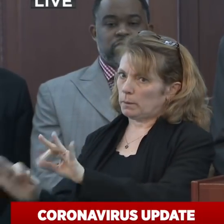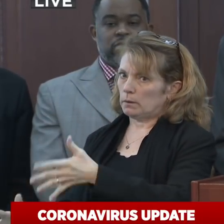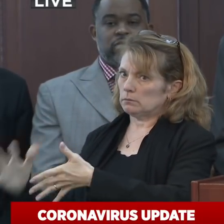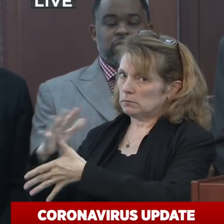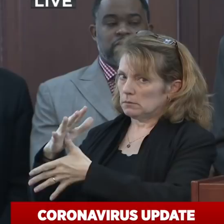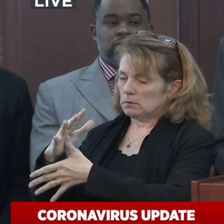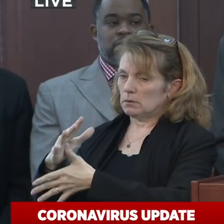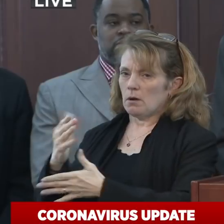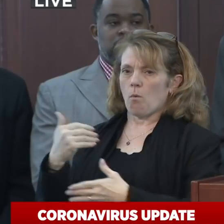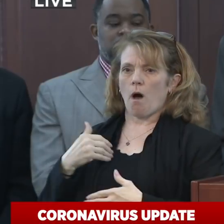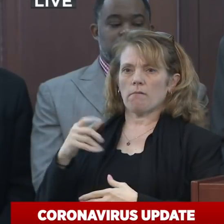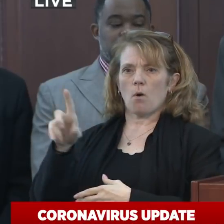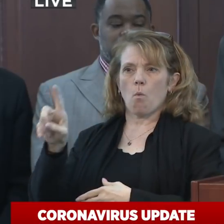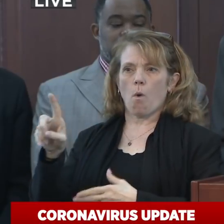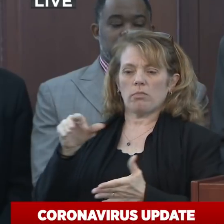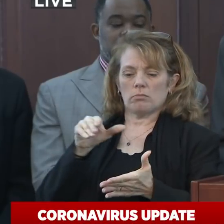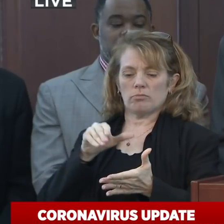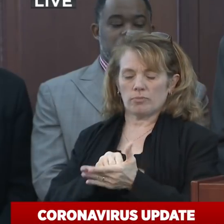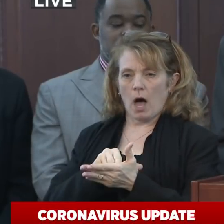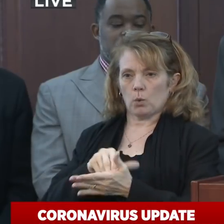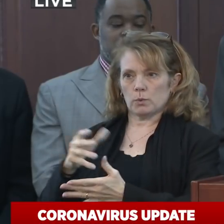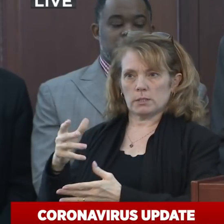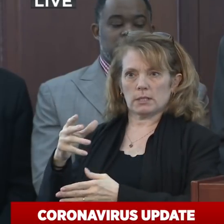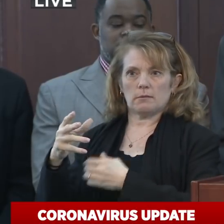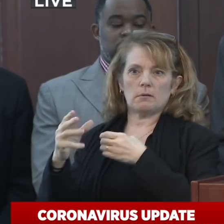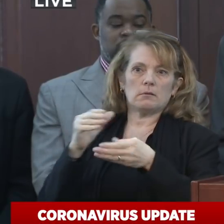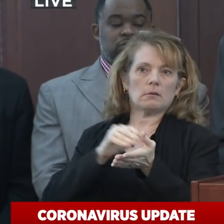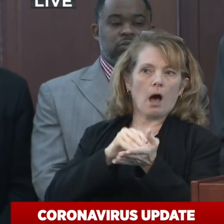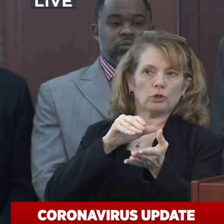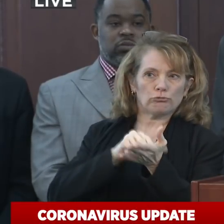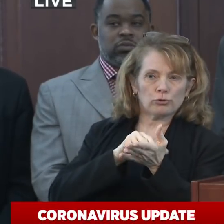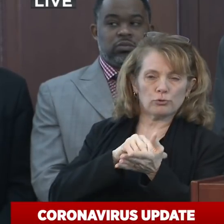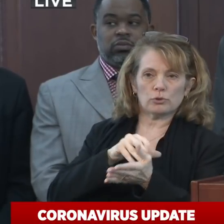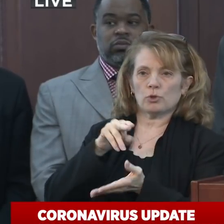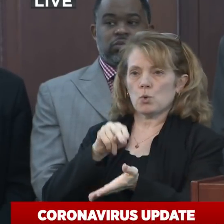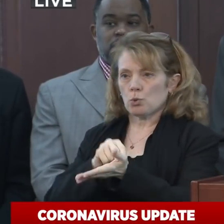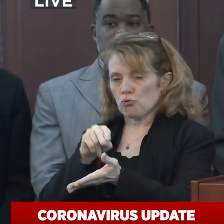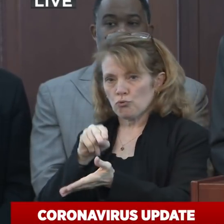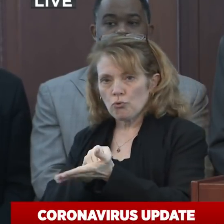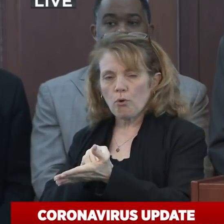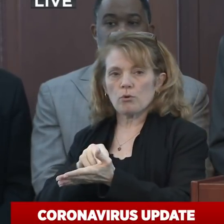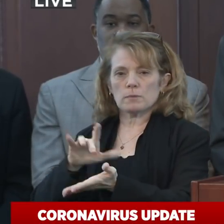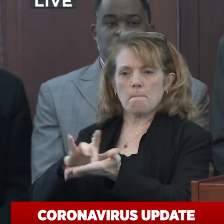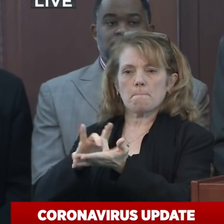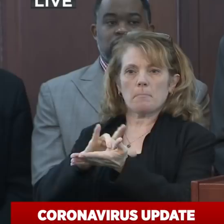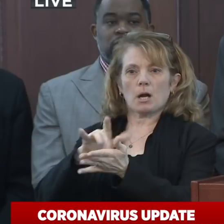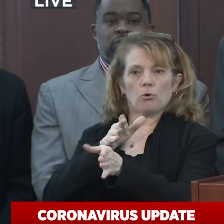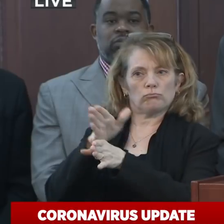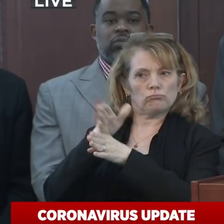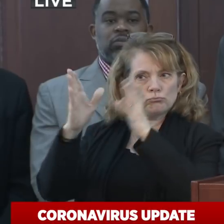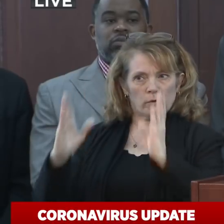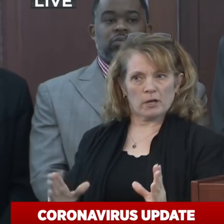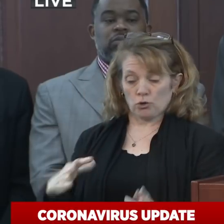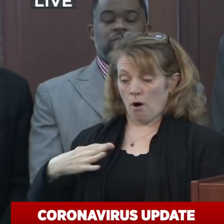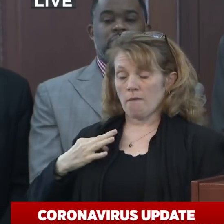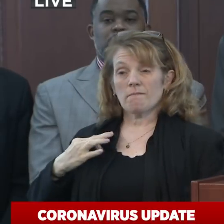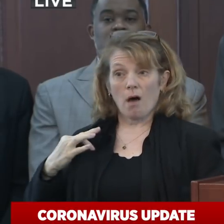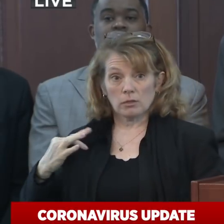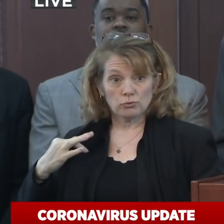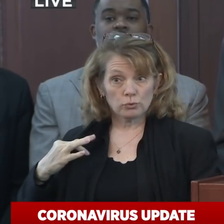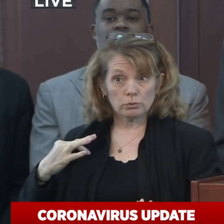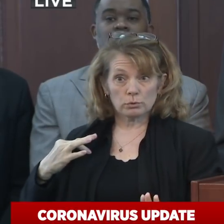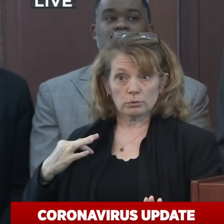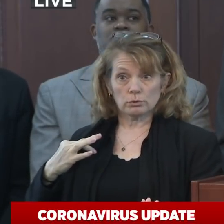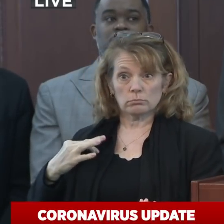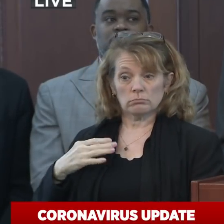of 1,000 reserve doctors, nurses, experts, and medical professionals who are volunteers, who are trained